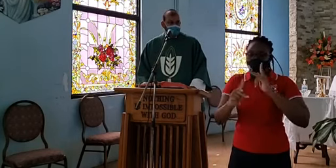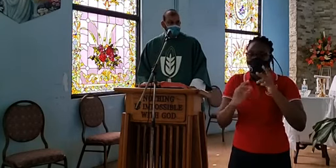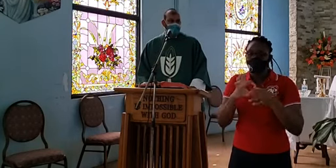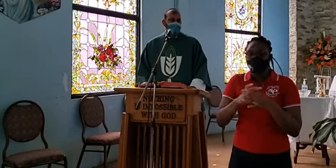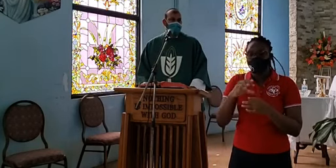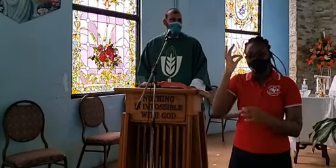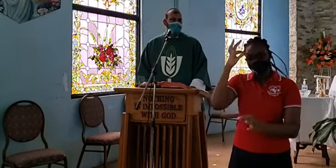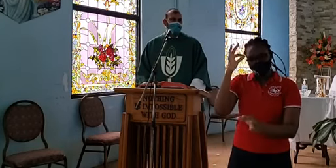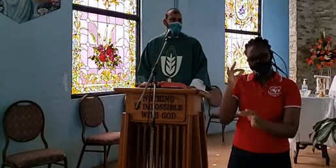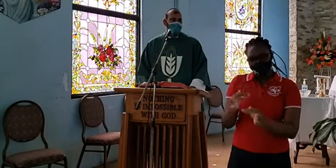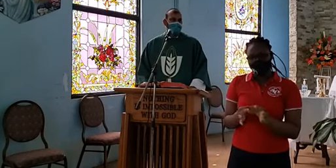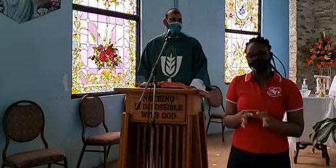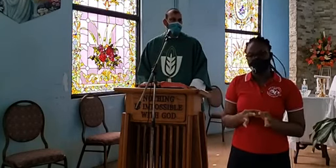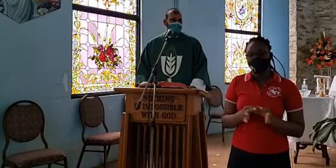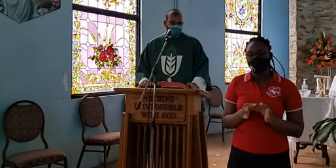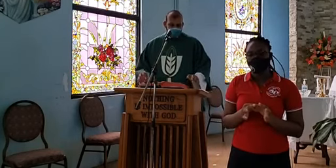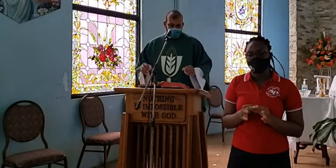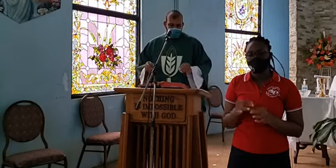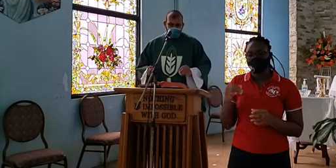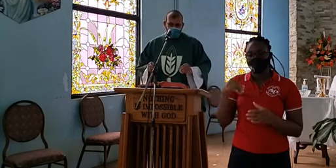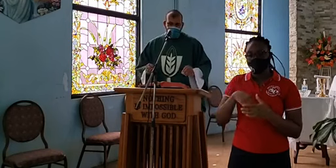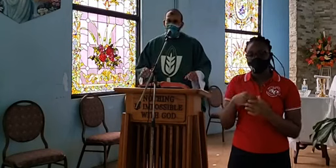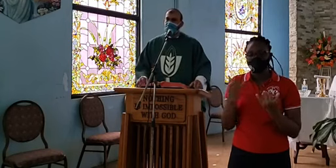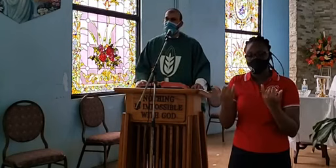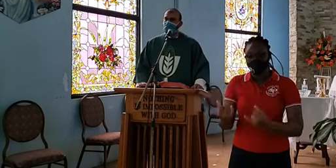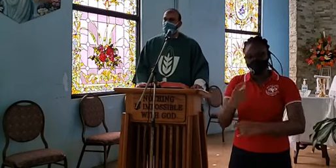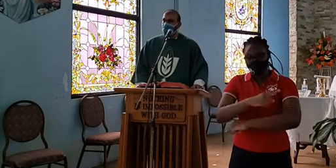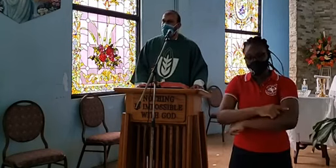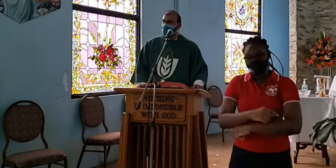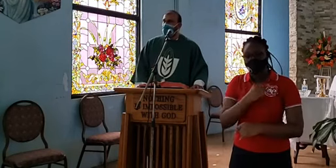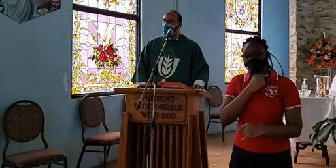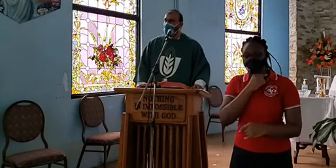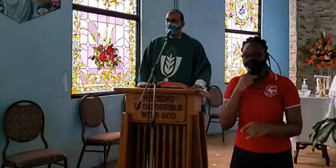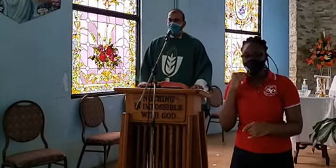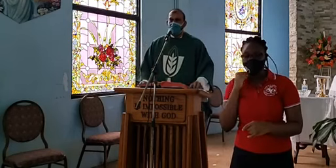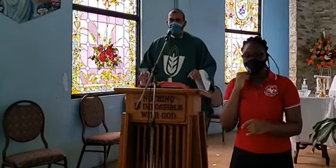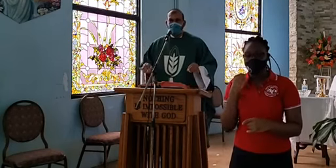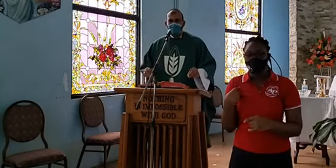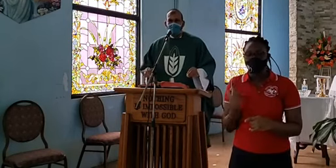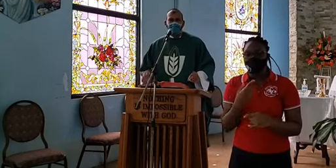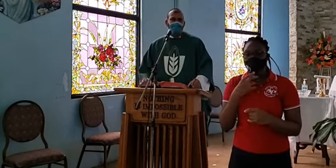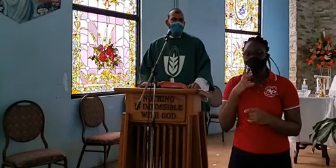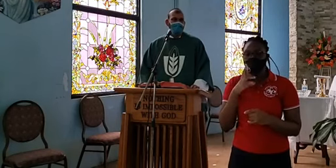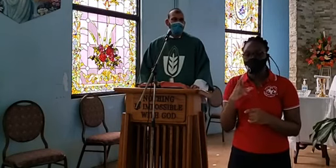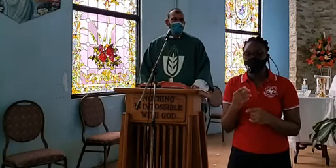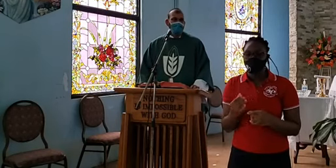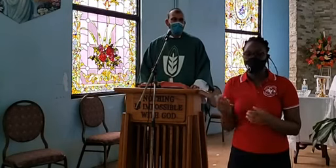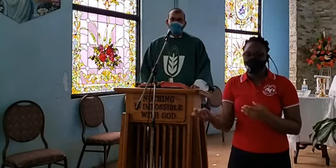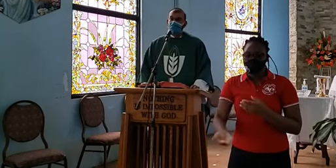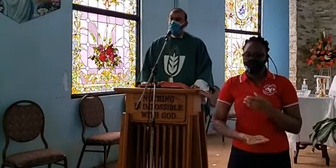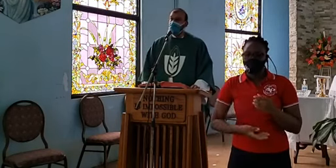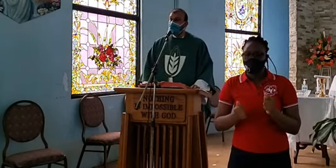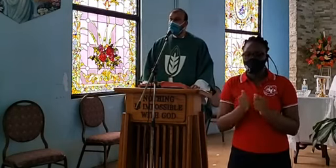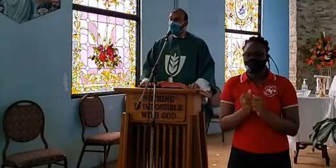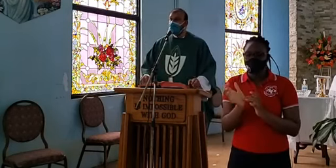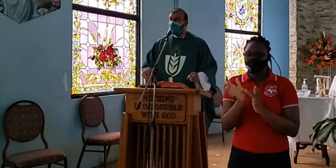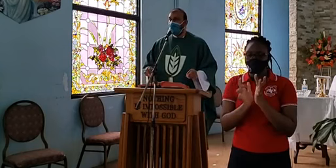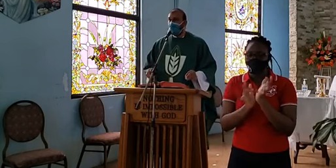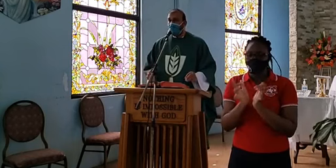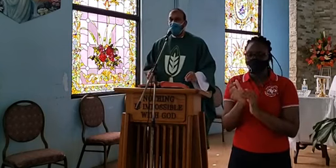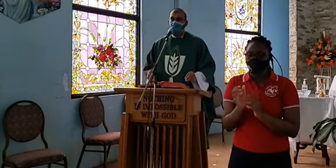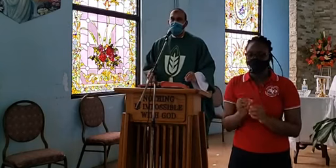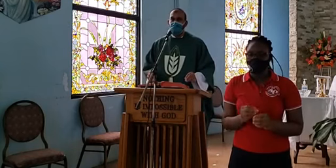of faith. In today's Gospel, we are greeted with